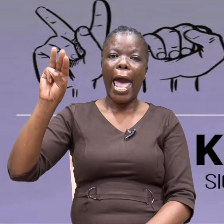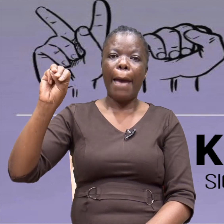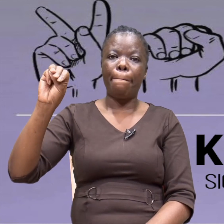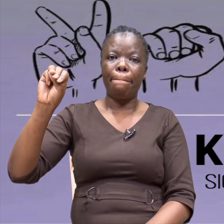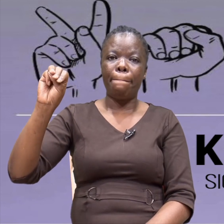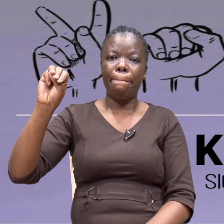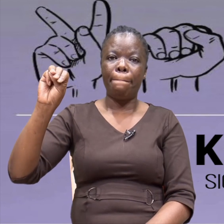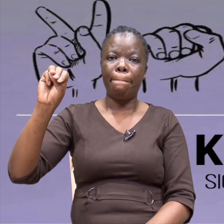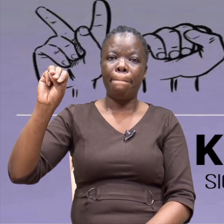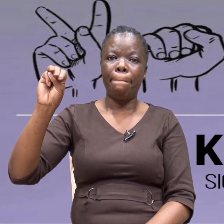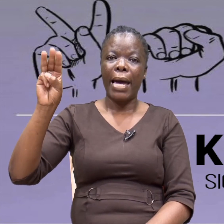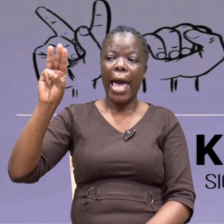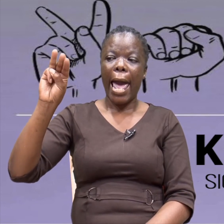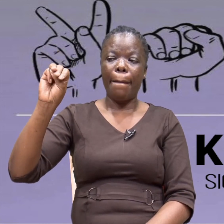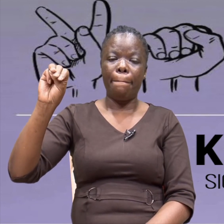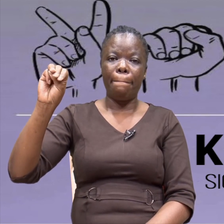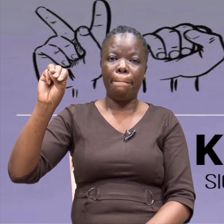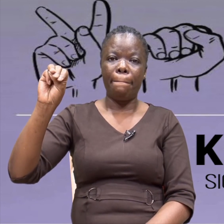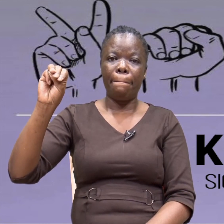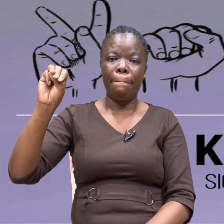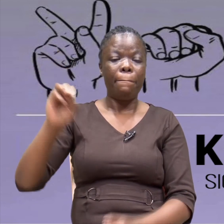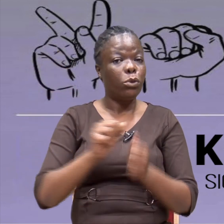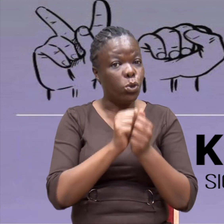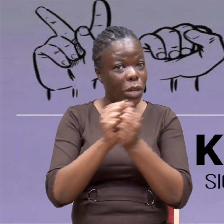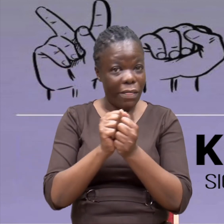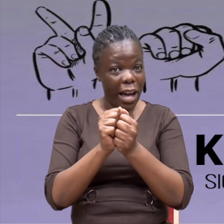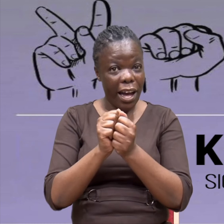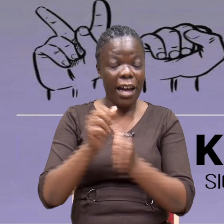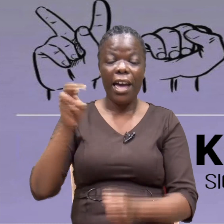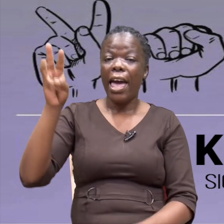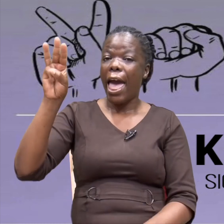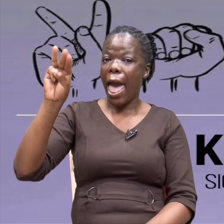M. M. Together, M.